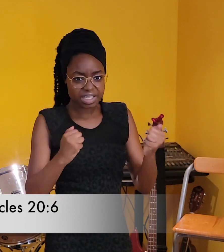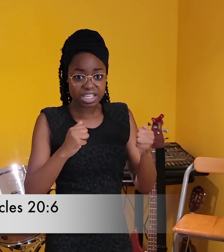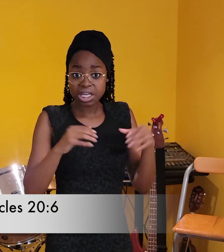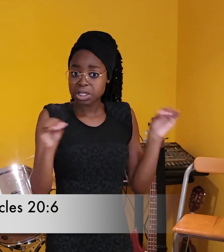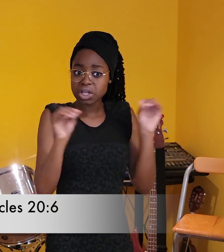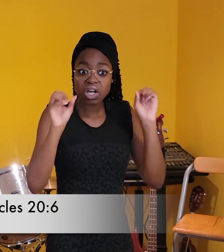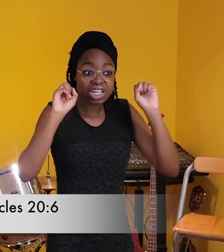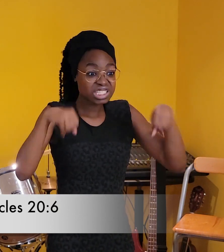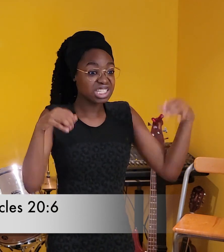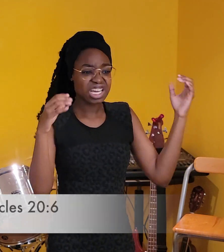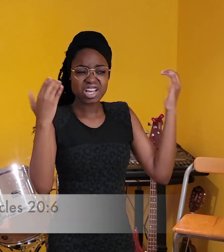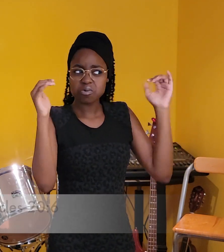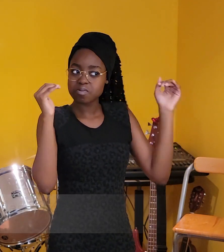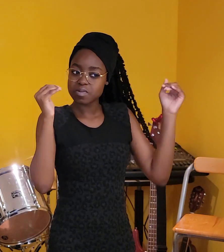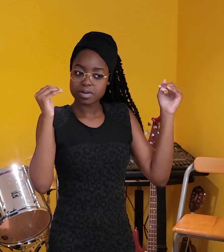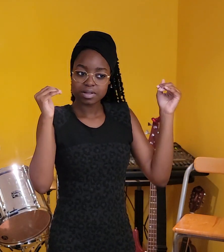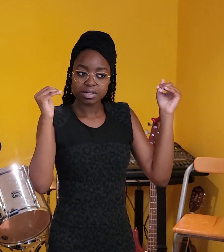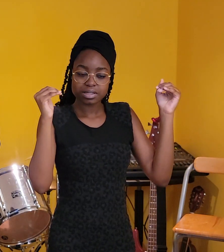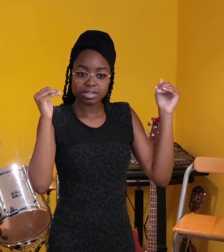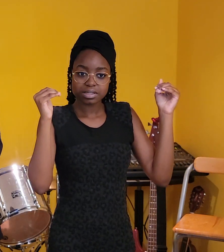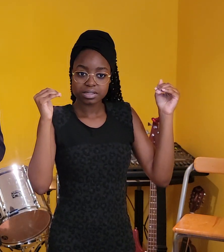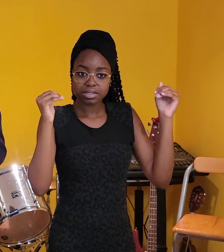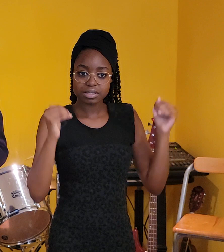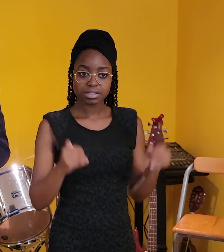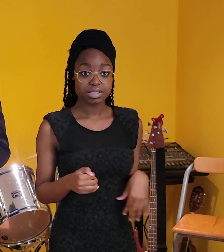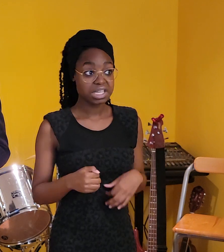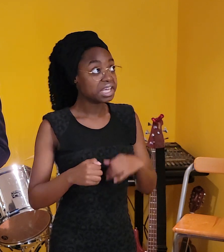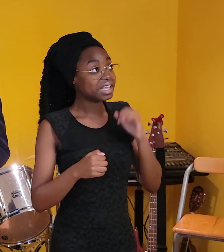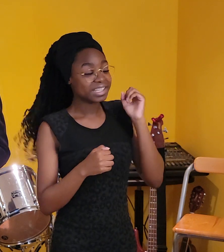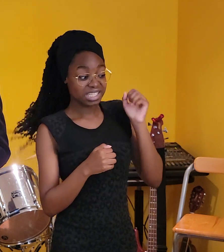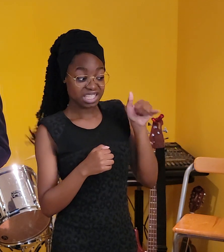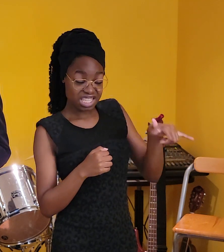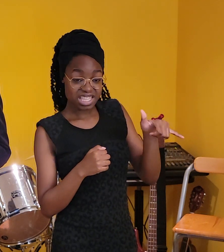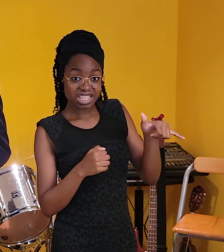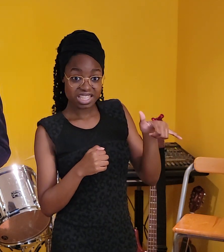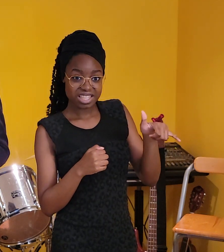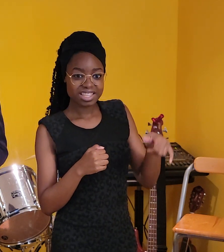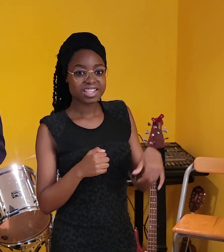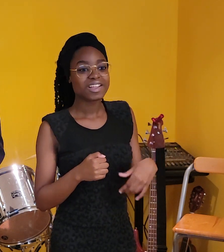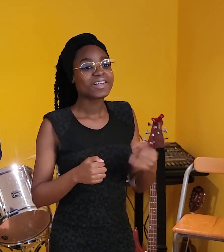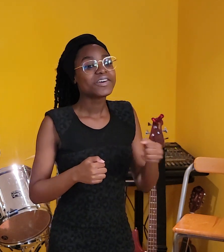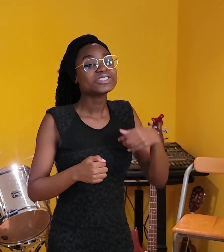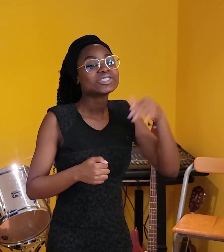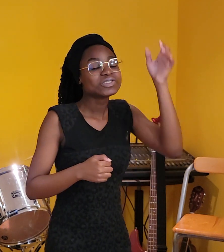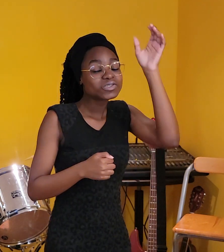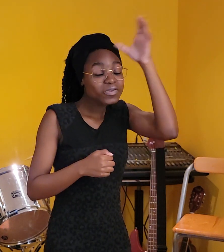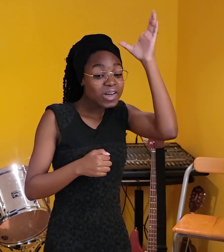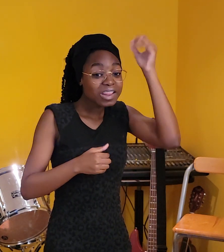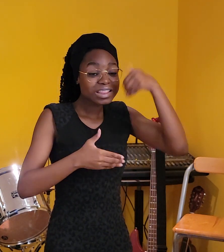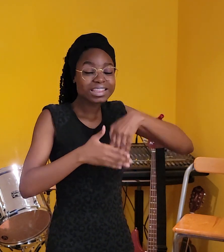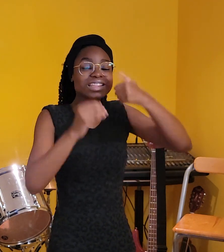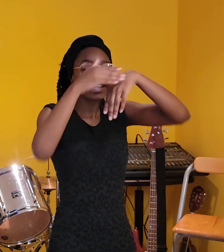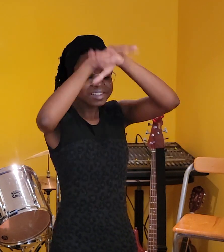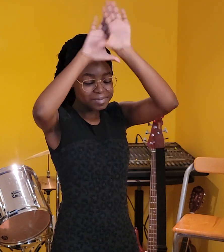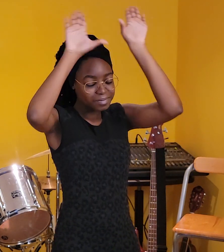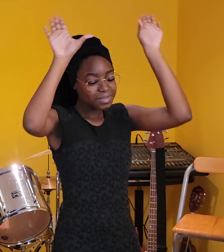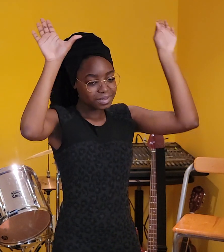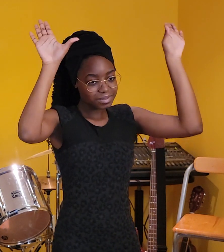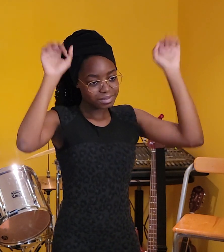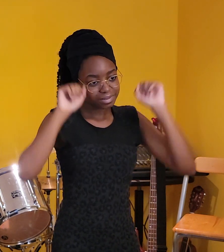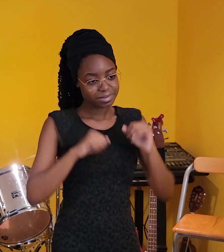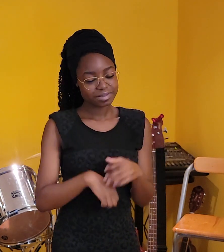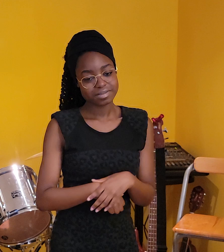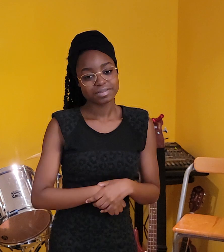able to withstand you?" That's the who art in heaven. That's the who art in heaven.